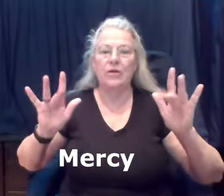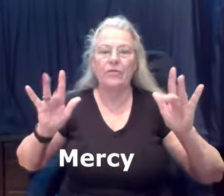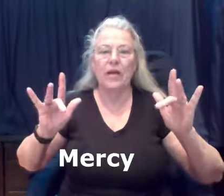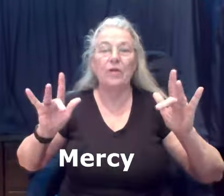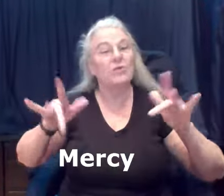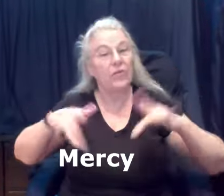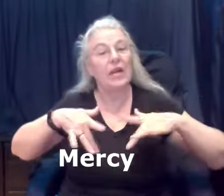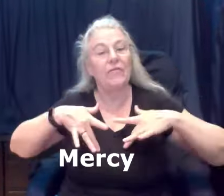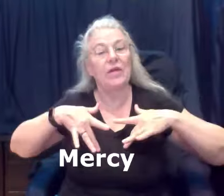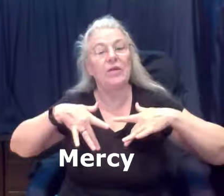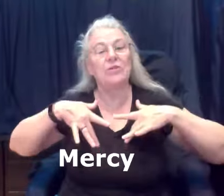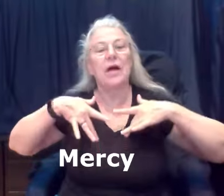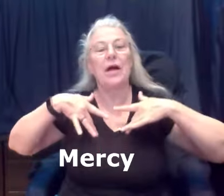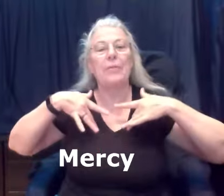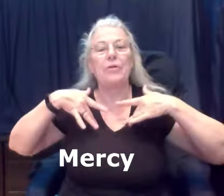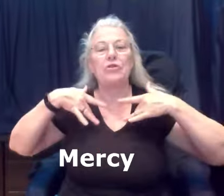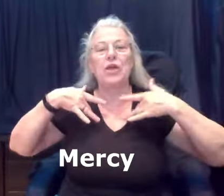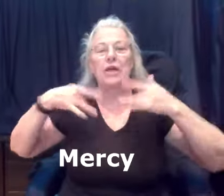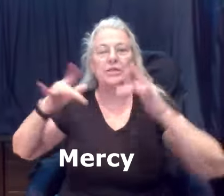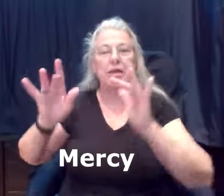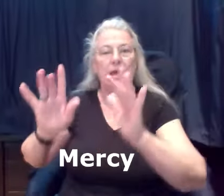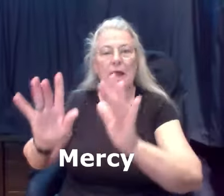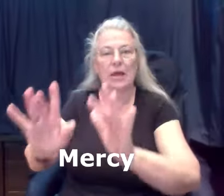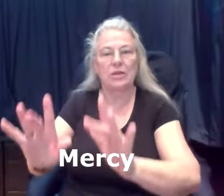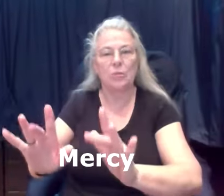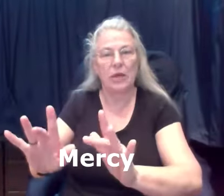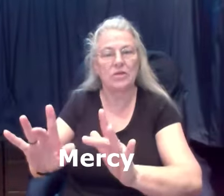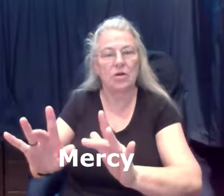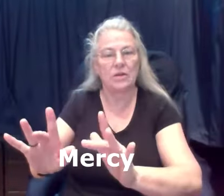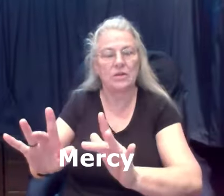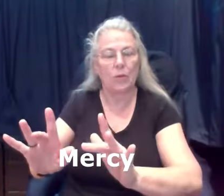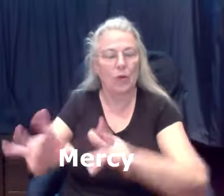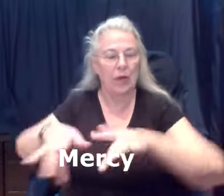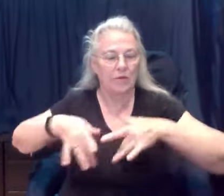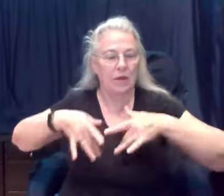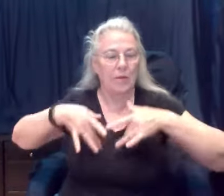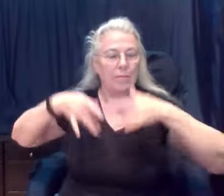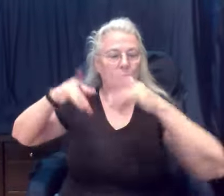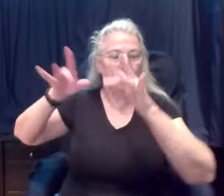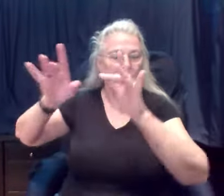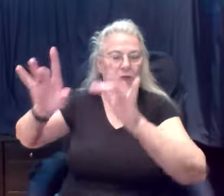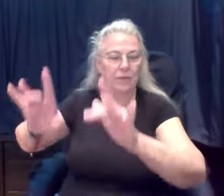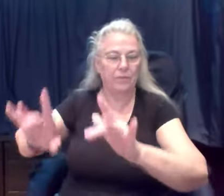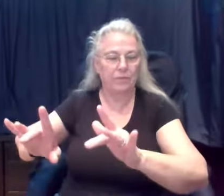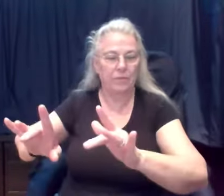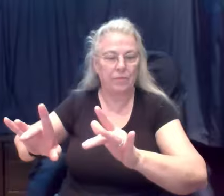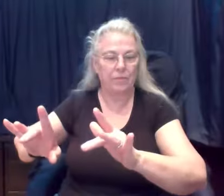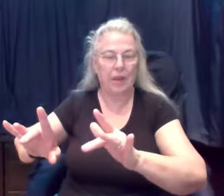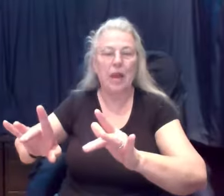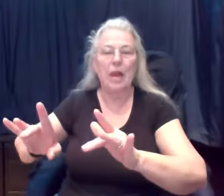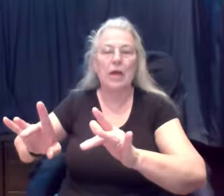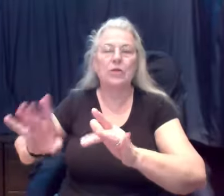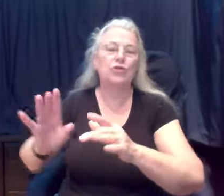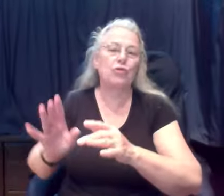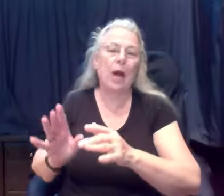fingers, feeling fingers, up your chest, and it's placed on someone else. Mercy. Tribe